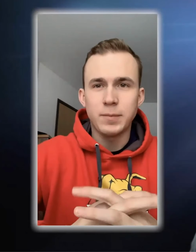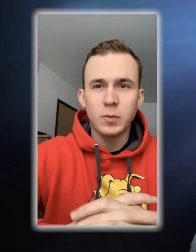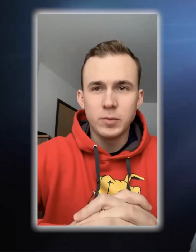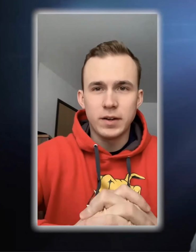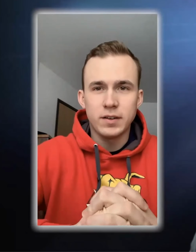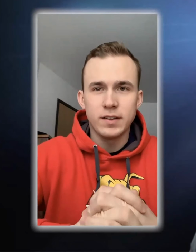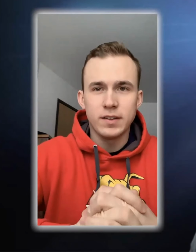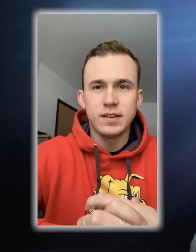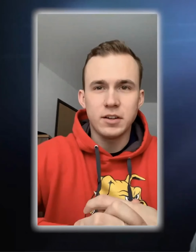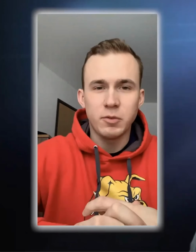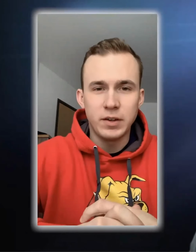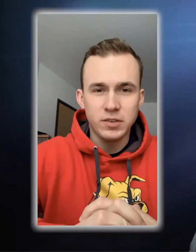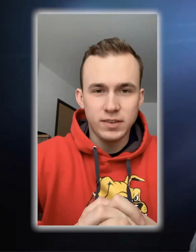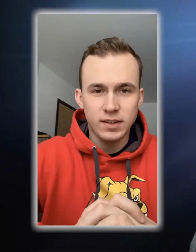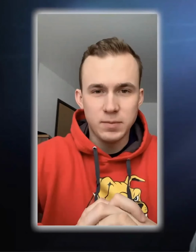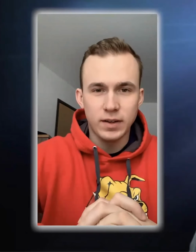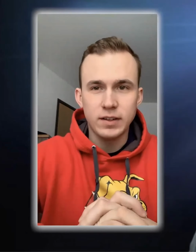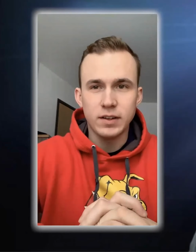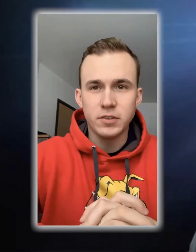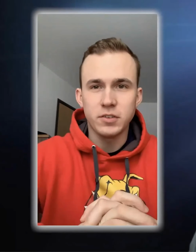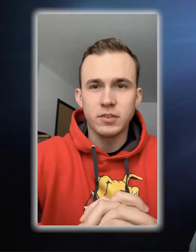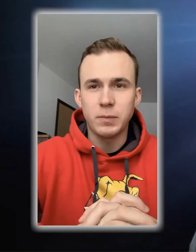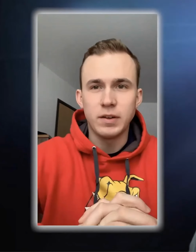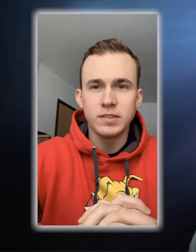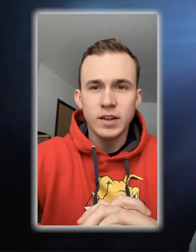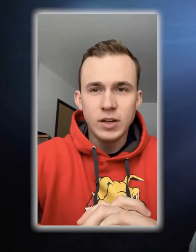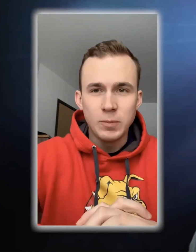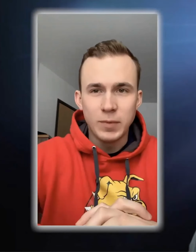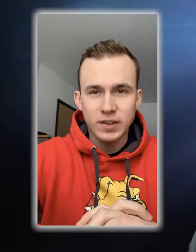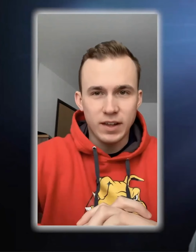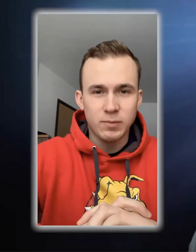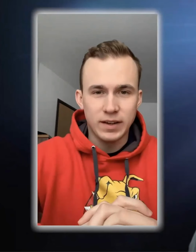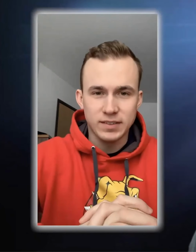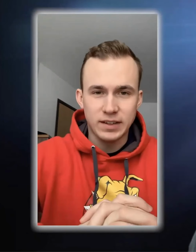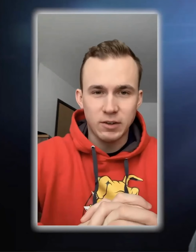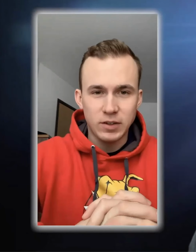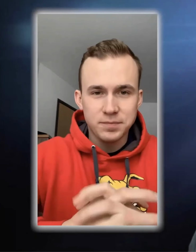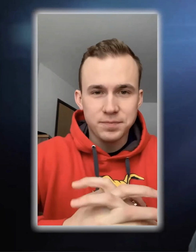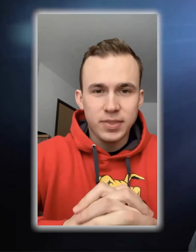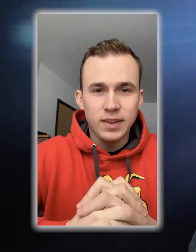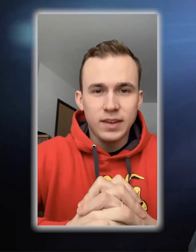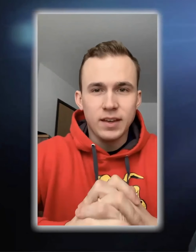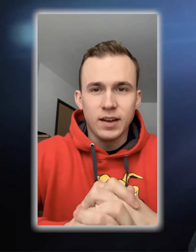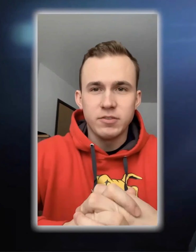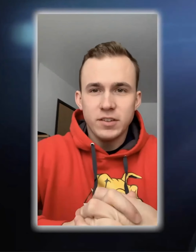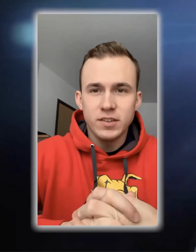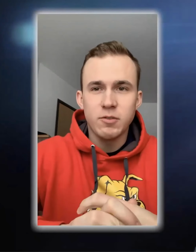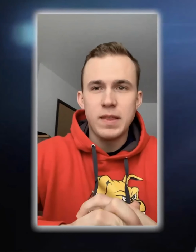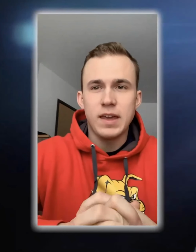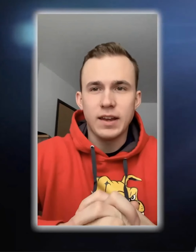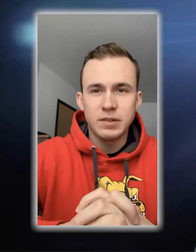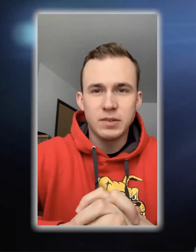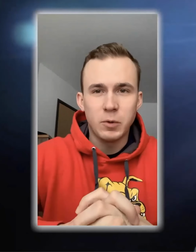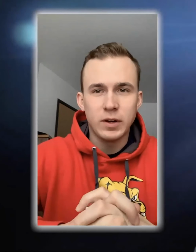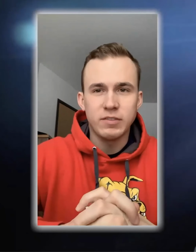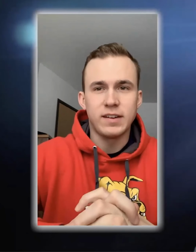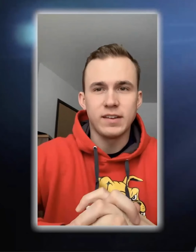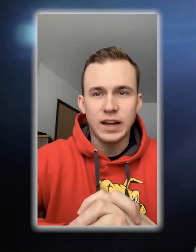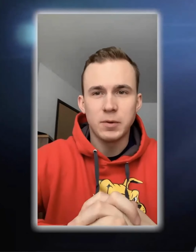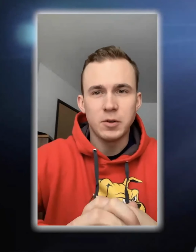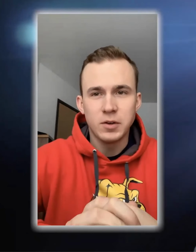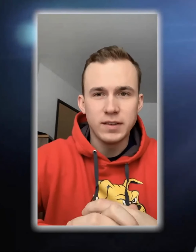can make the world better as a doctor for patients in medically underserved communities, much like that of Mecosta County. Ferris has given me the academic support